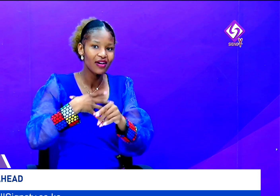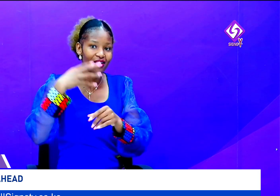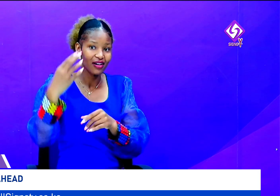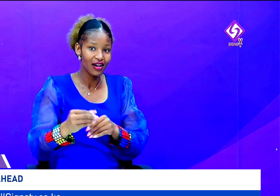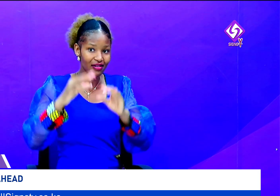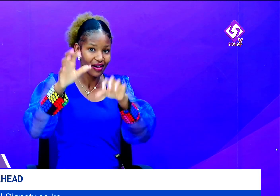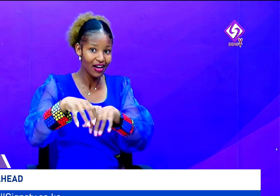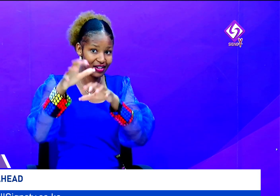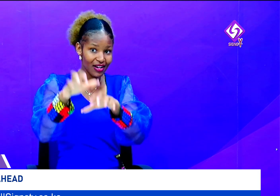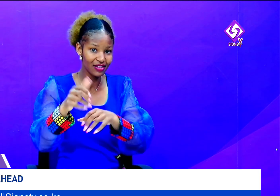activities.